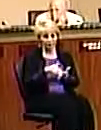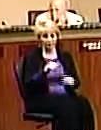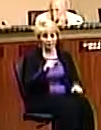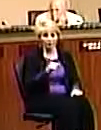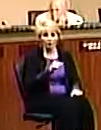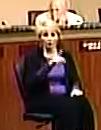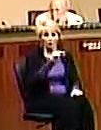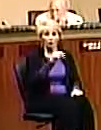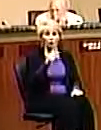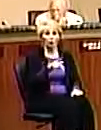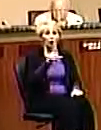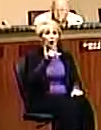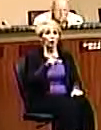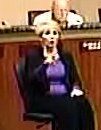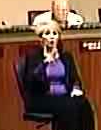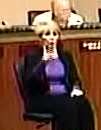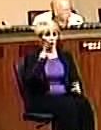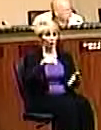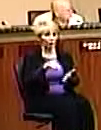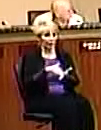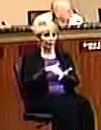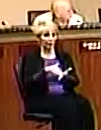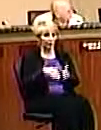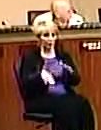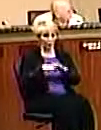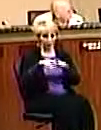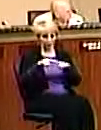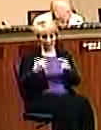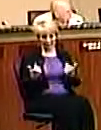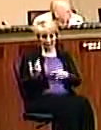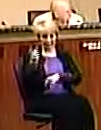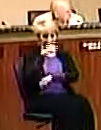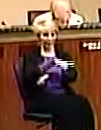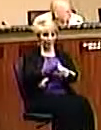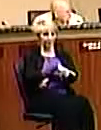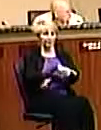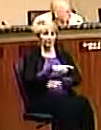$296,000. 2013, $131,000 up to this date.